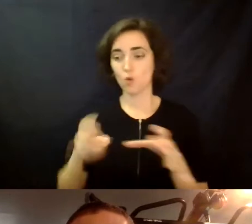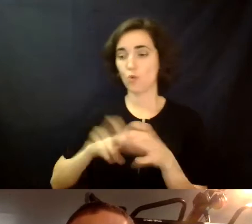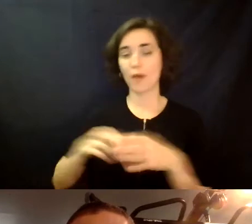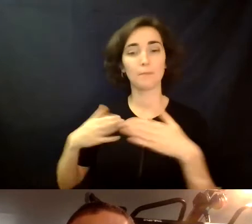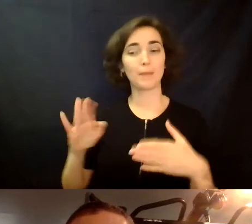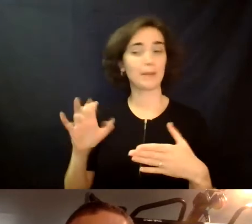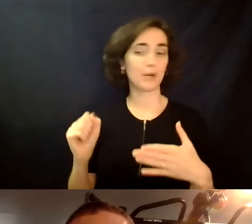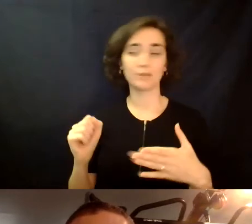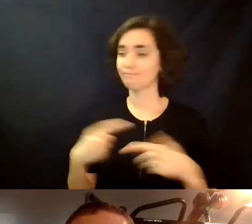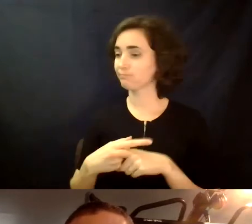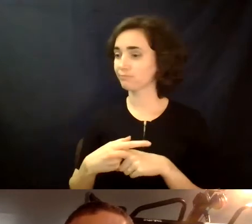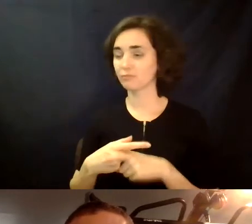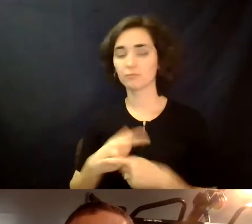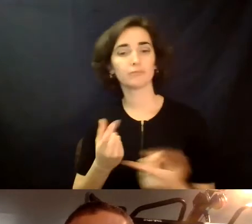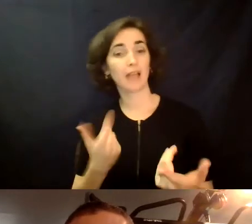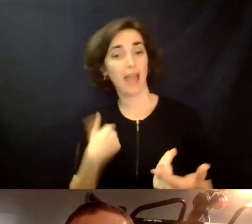bus?